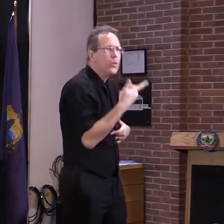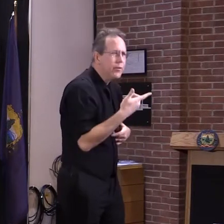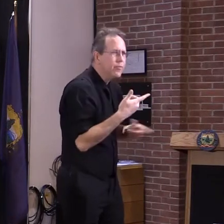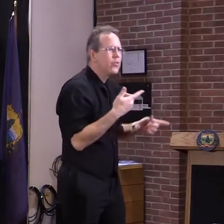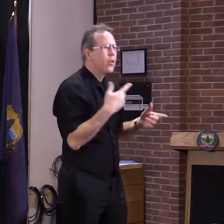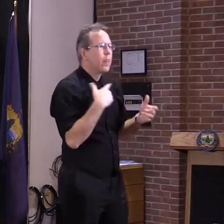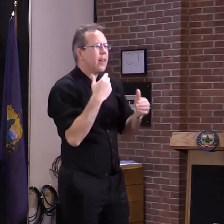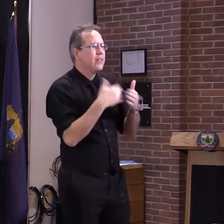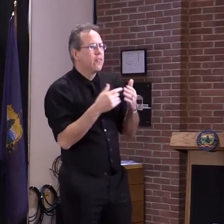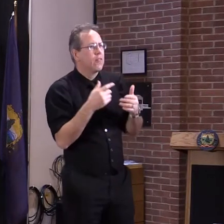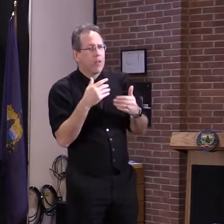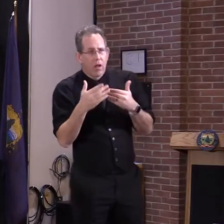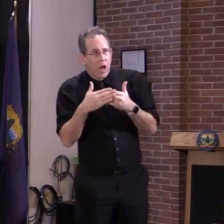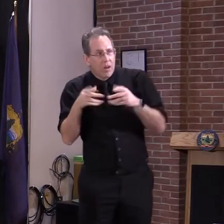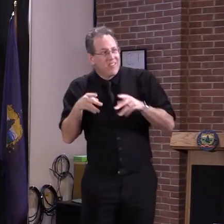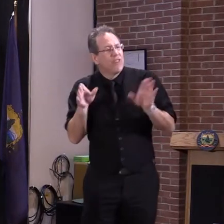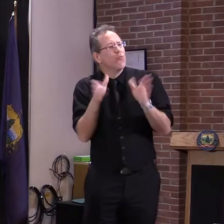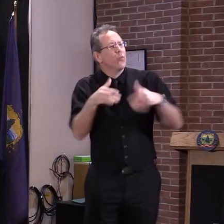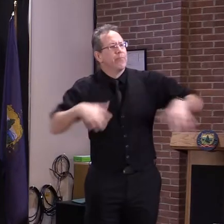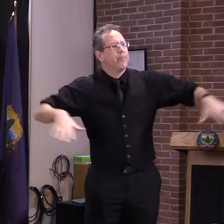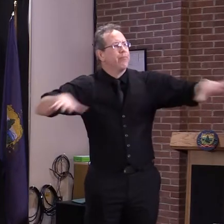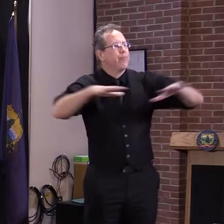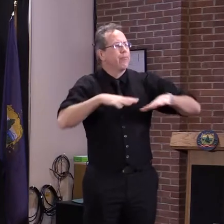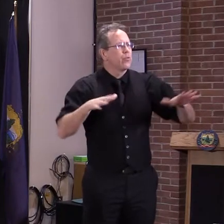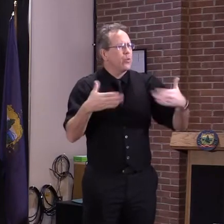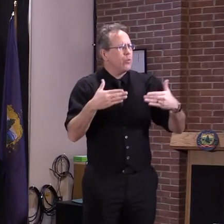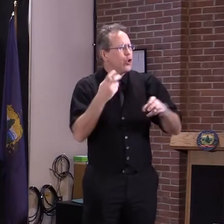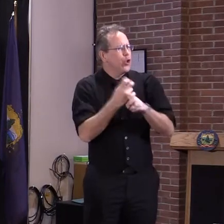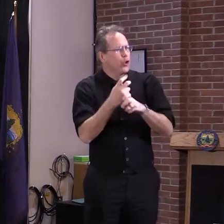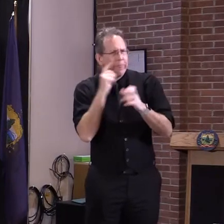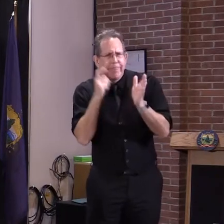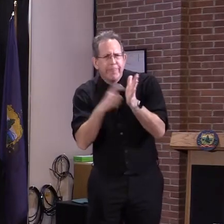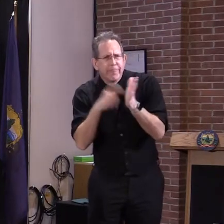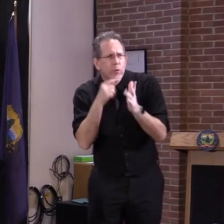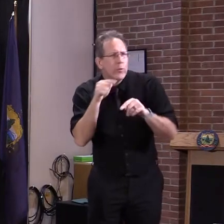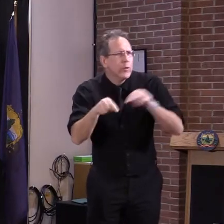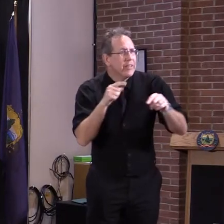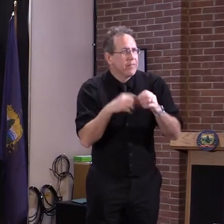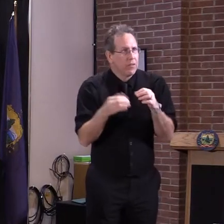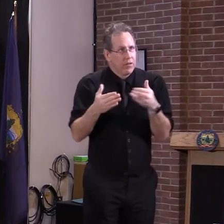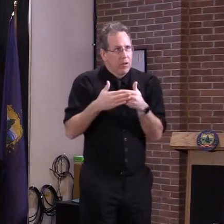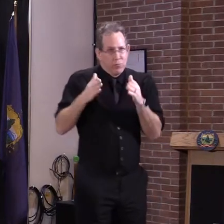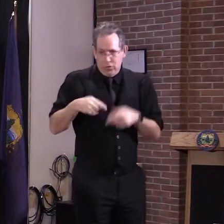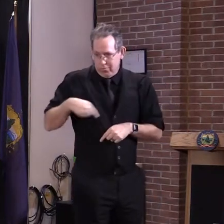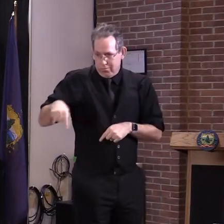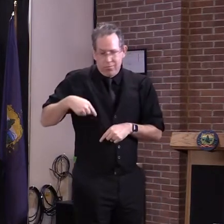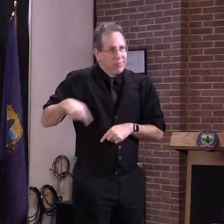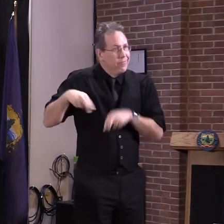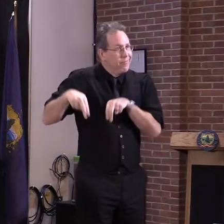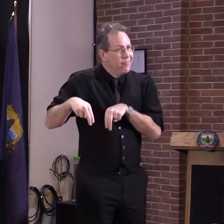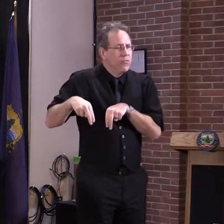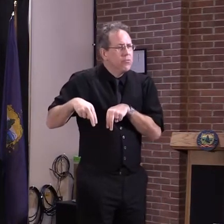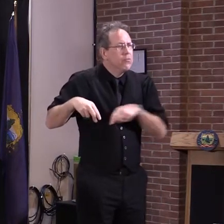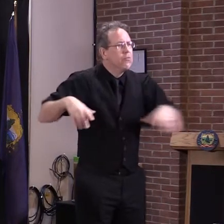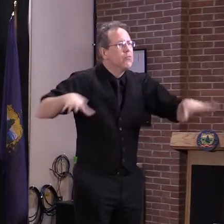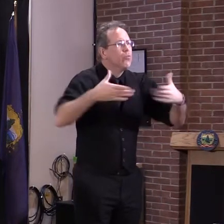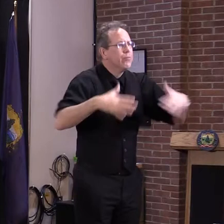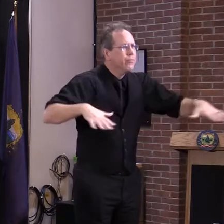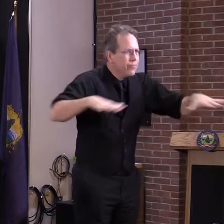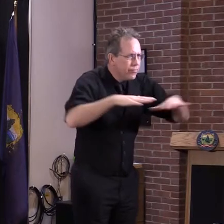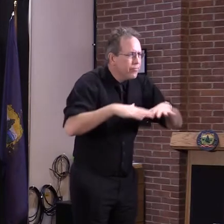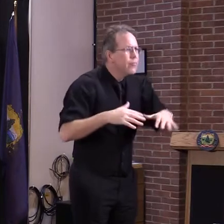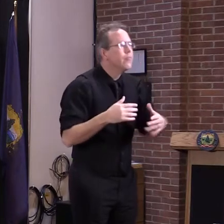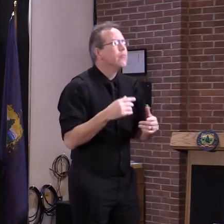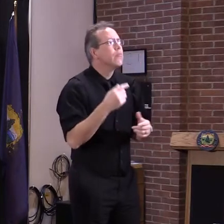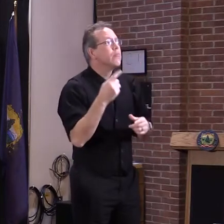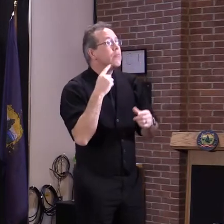close contact, which was central to our contact tracing process. Previously, with contact tracing in schools, an investigation